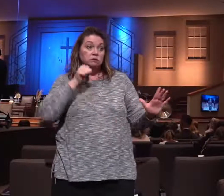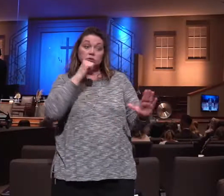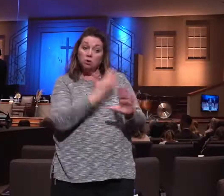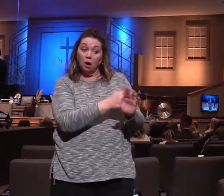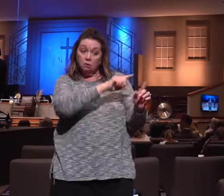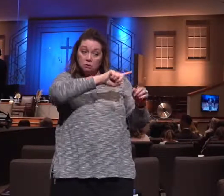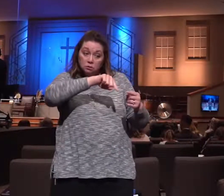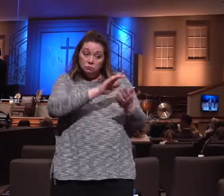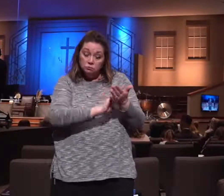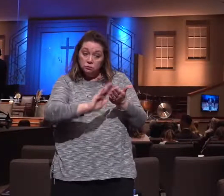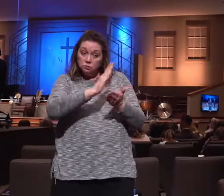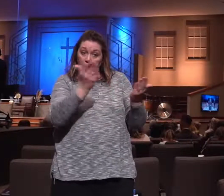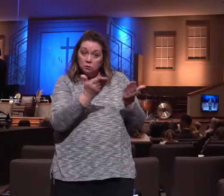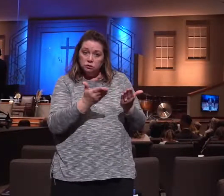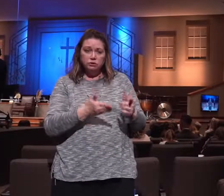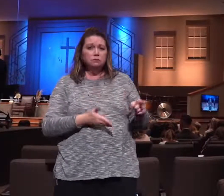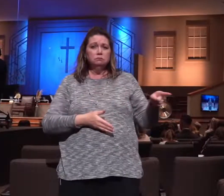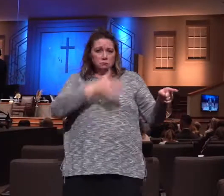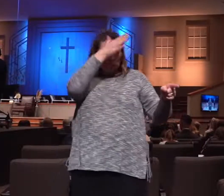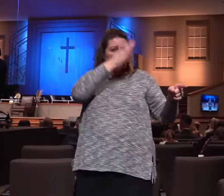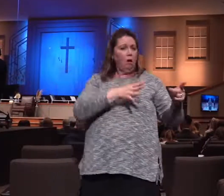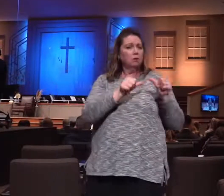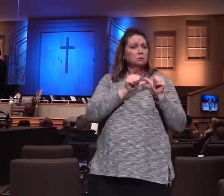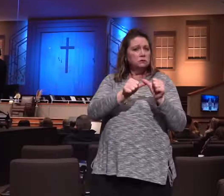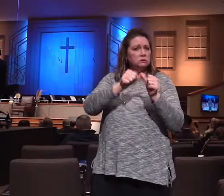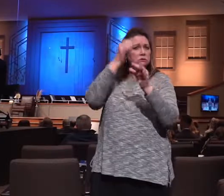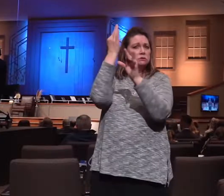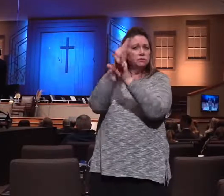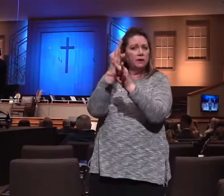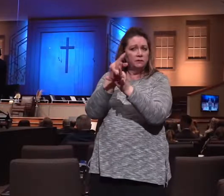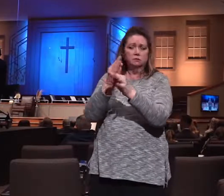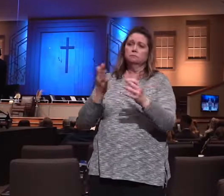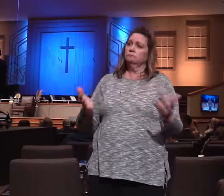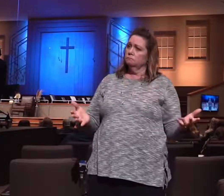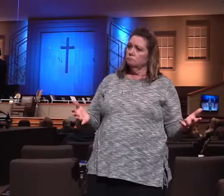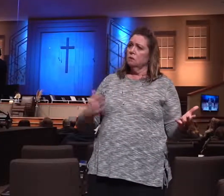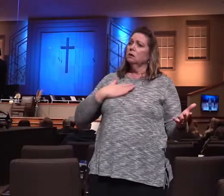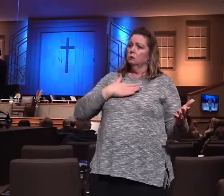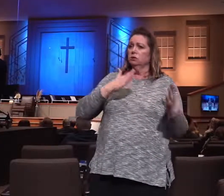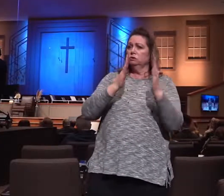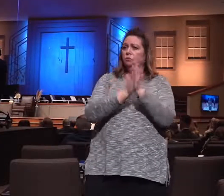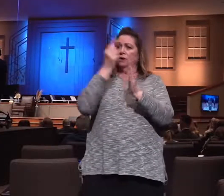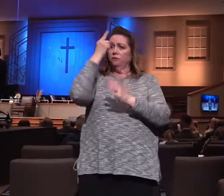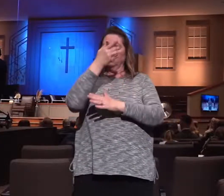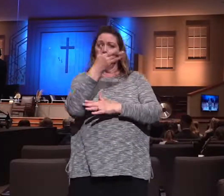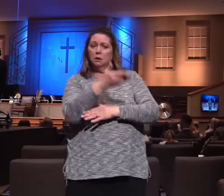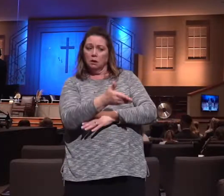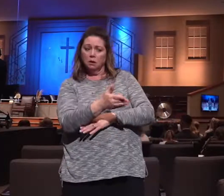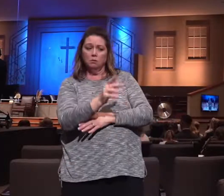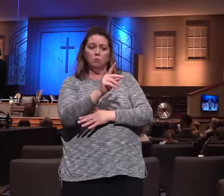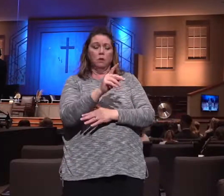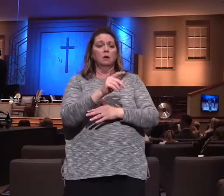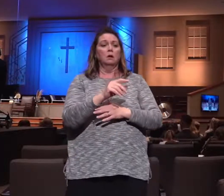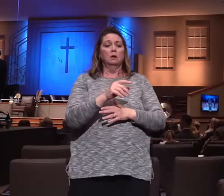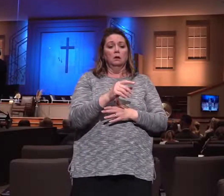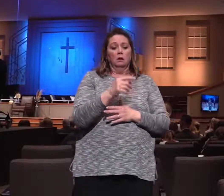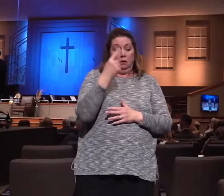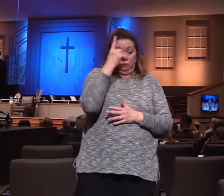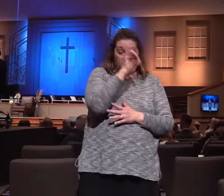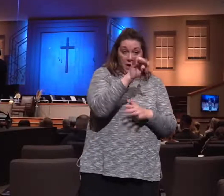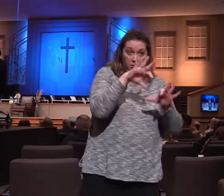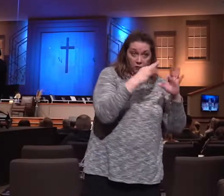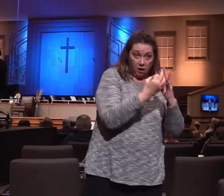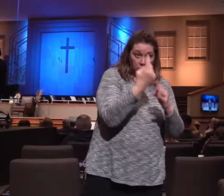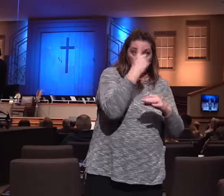And he's just being faithful, Brother Kochachenko. And I want you to pray for him, Brother Kochachenko, and pray for the churches that are